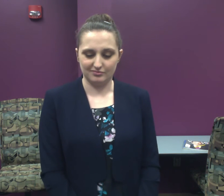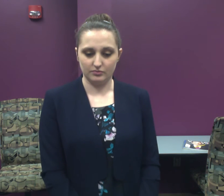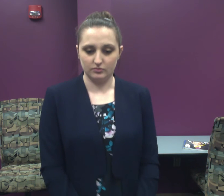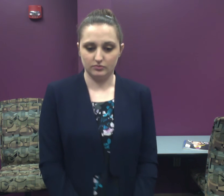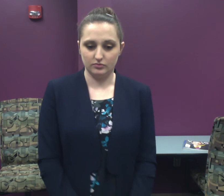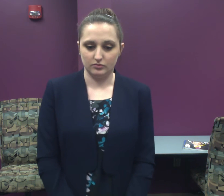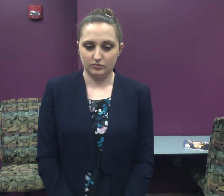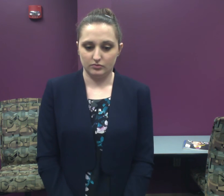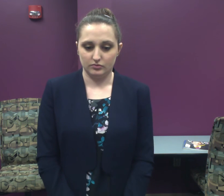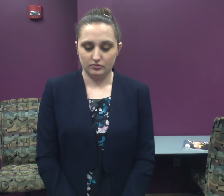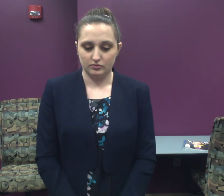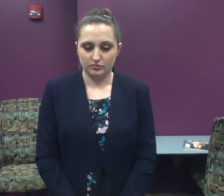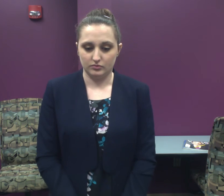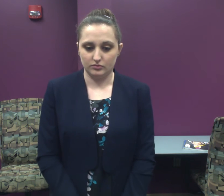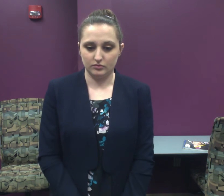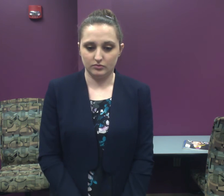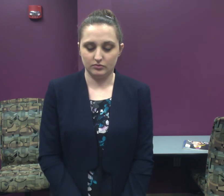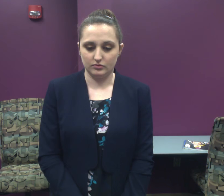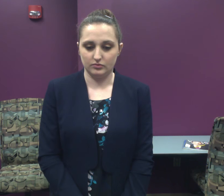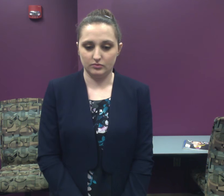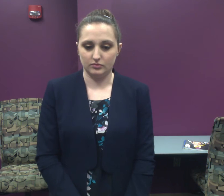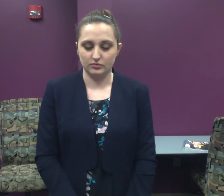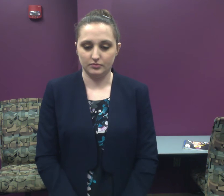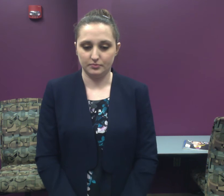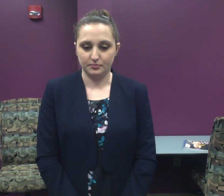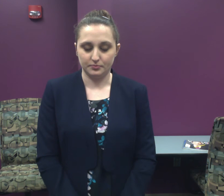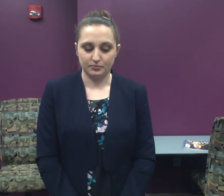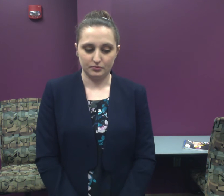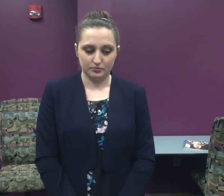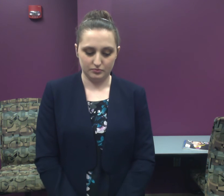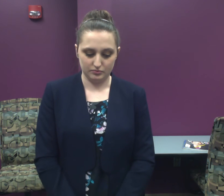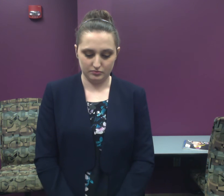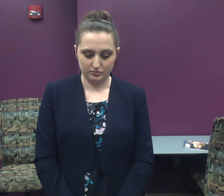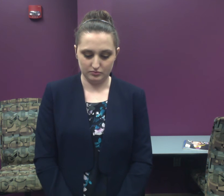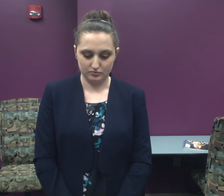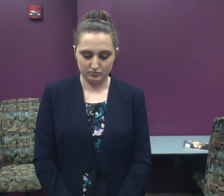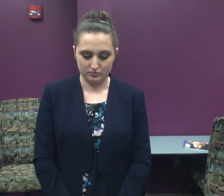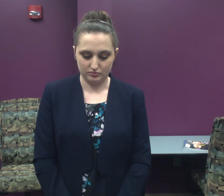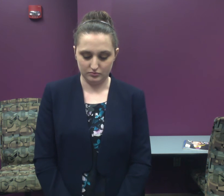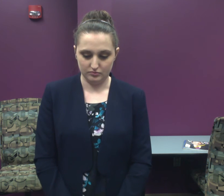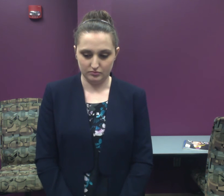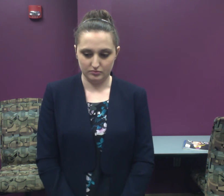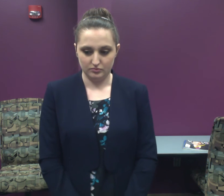don't know how I can not overplay the impact of the Great Patriotic War on the Russians.